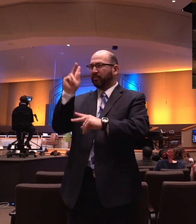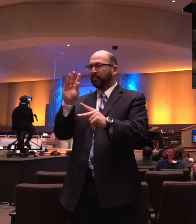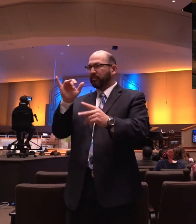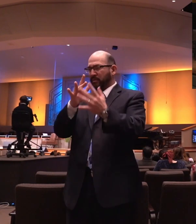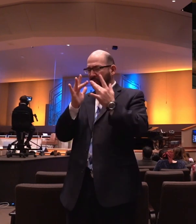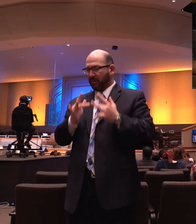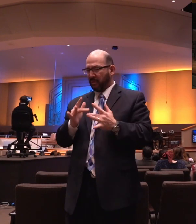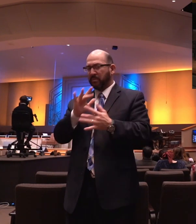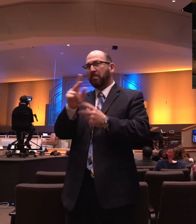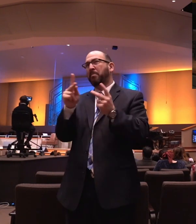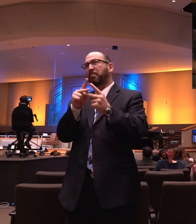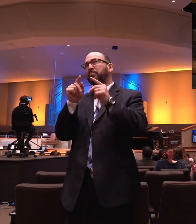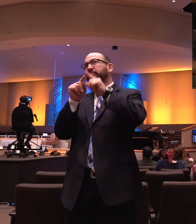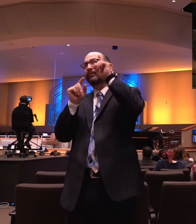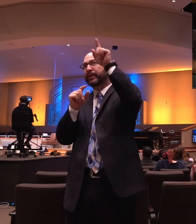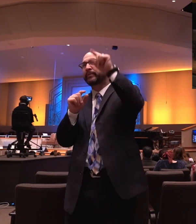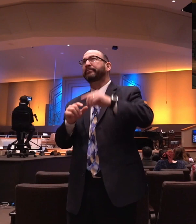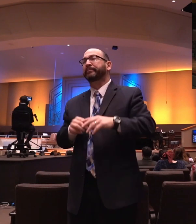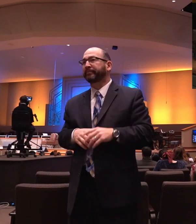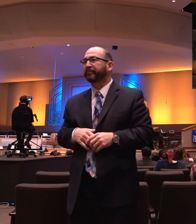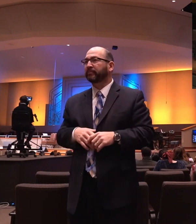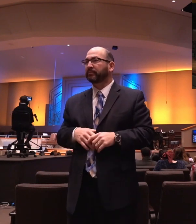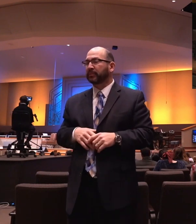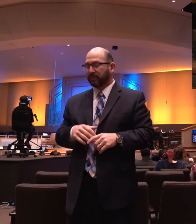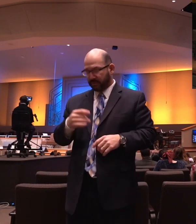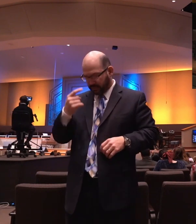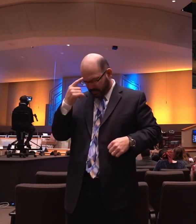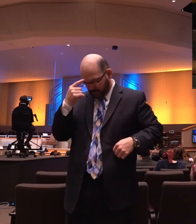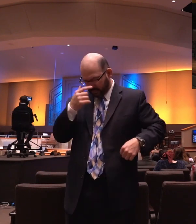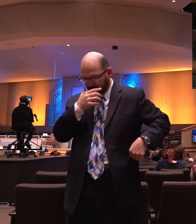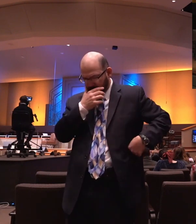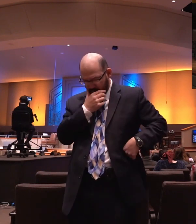whose heart is perfect toward him. And I thought,